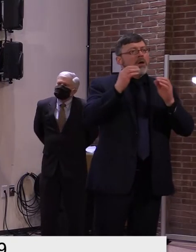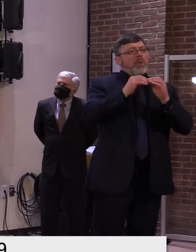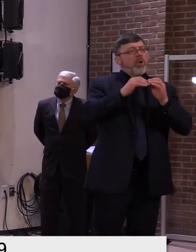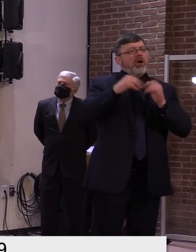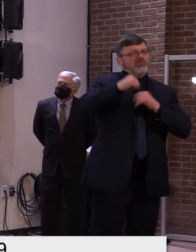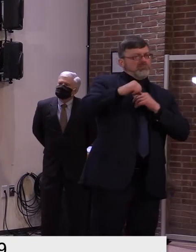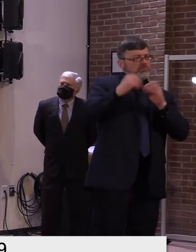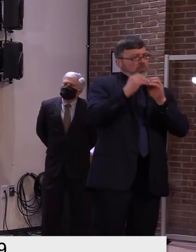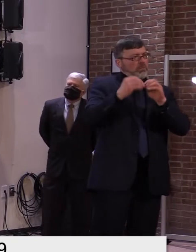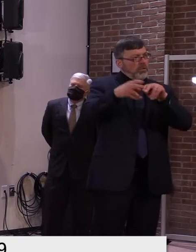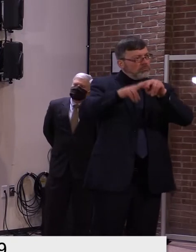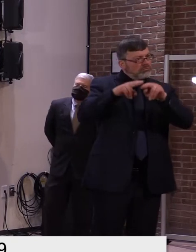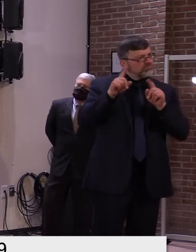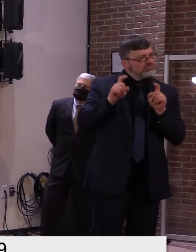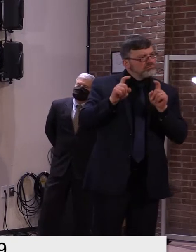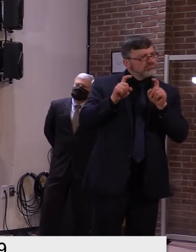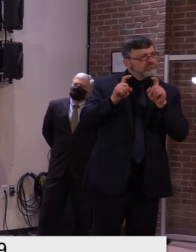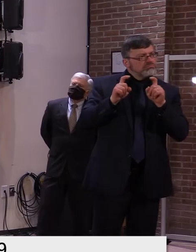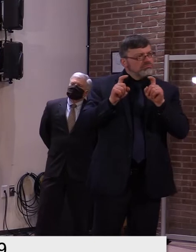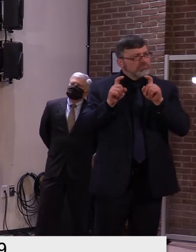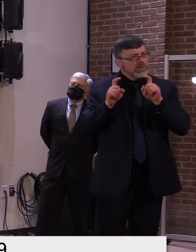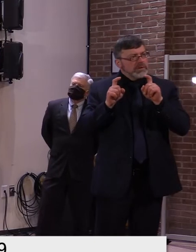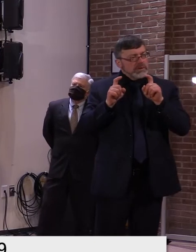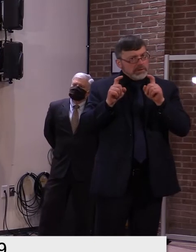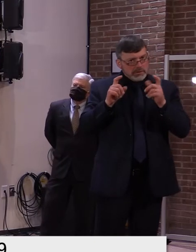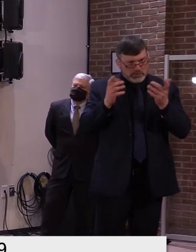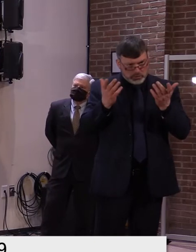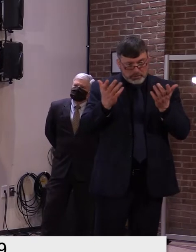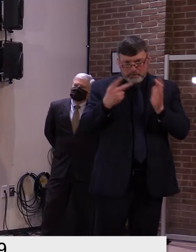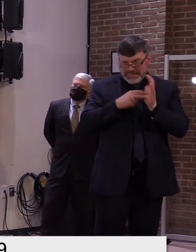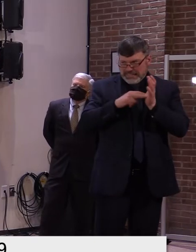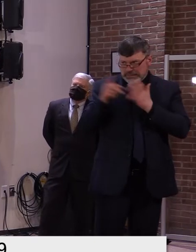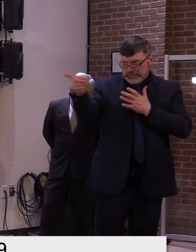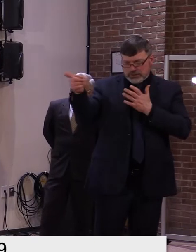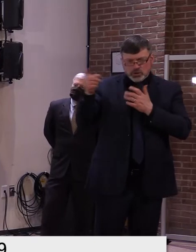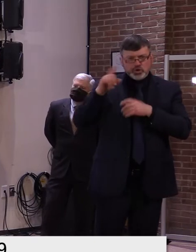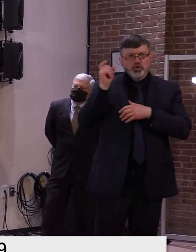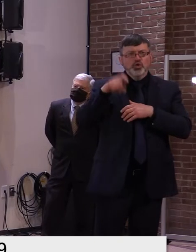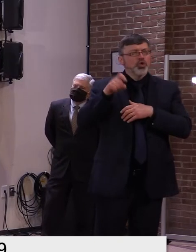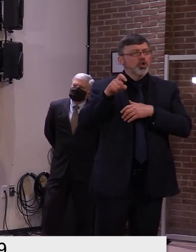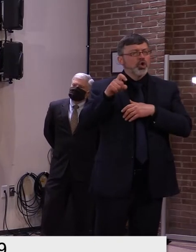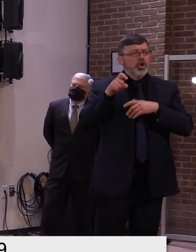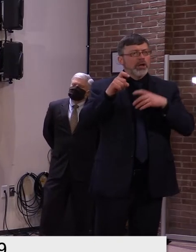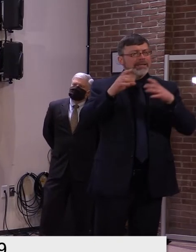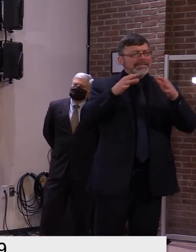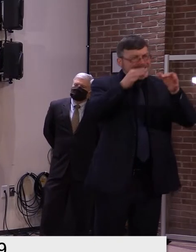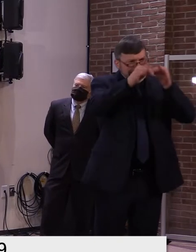to improve the educational aspect of these vaccines to more rural communities